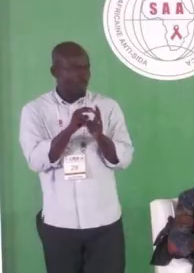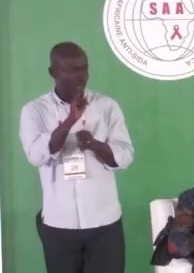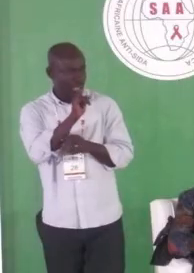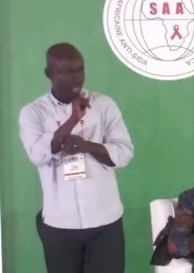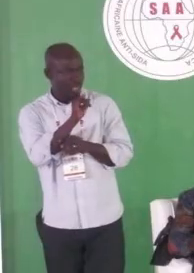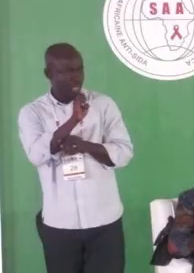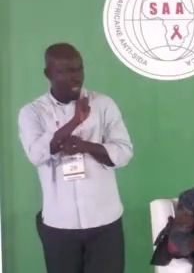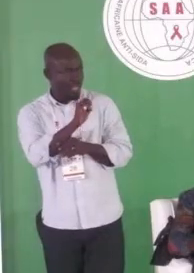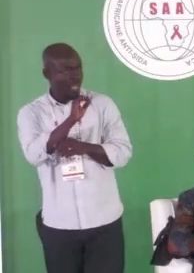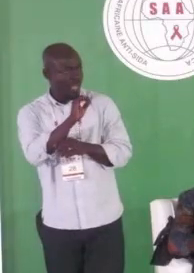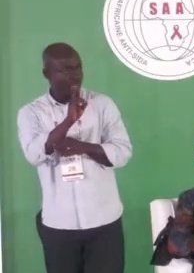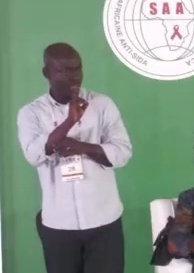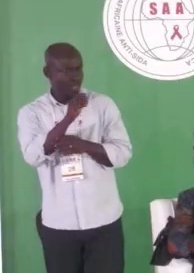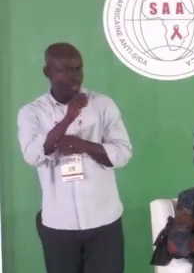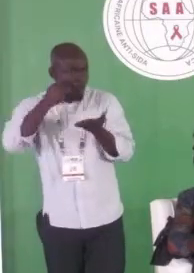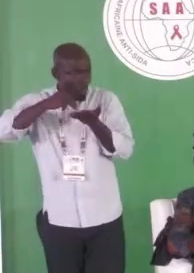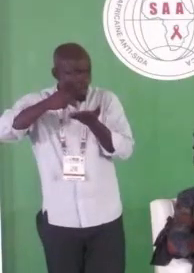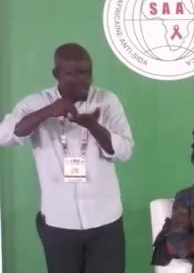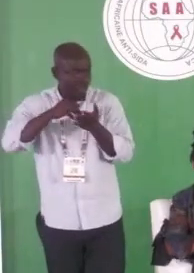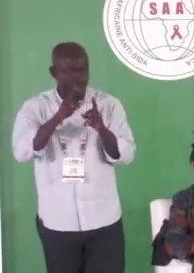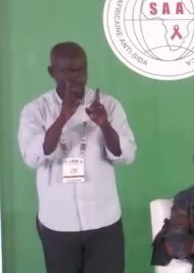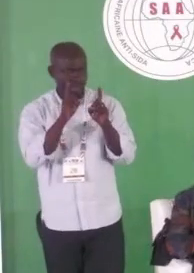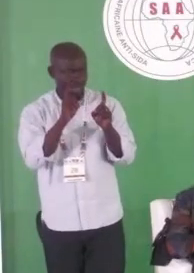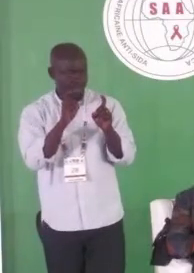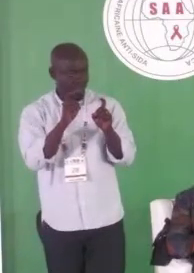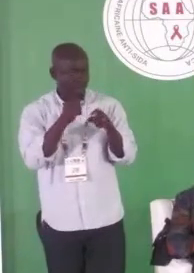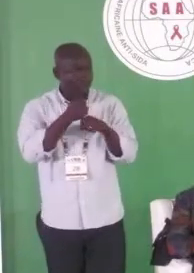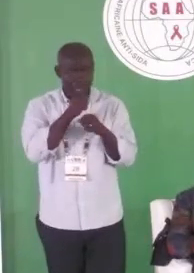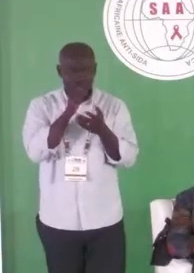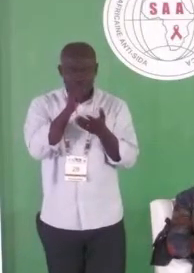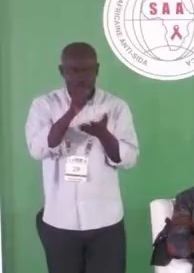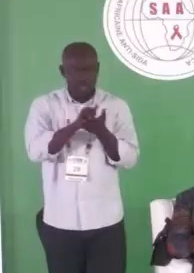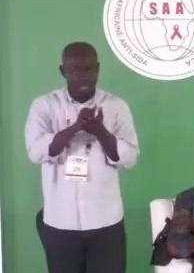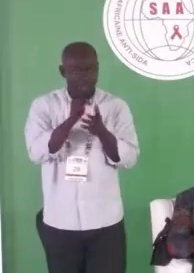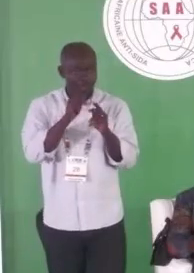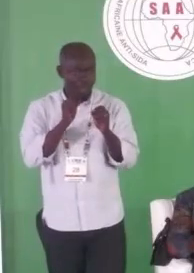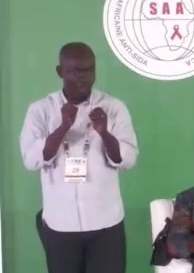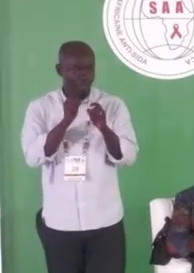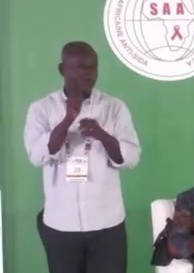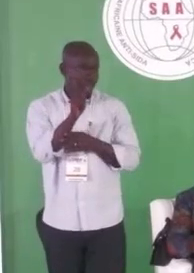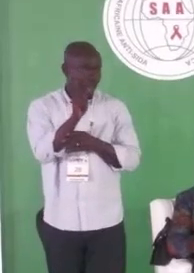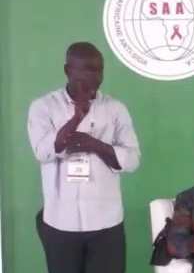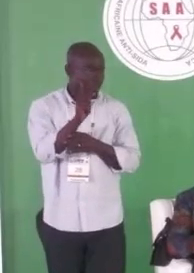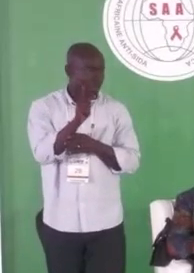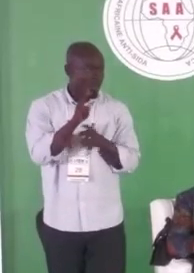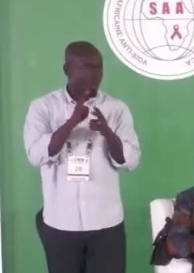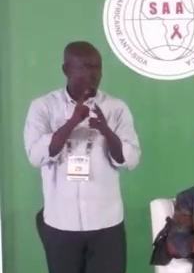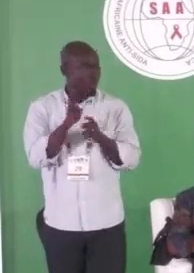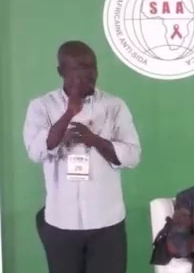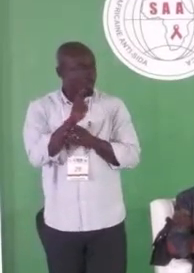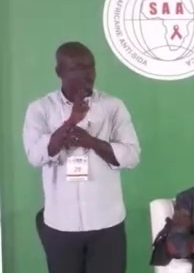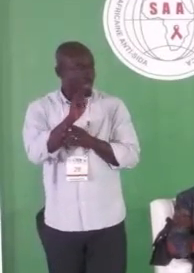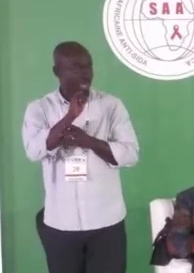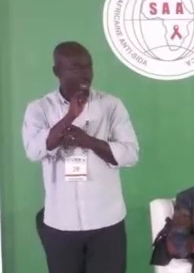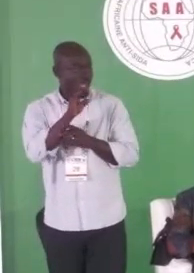monitoring, strengthening EID testing, making sure that people are followed up. We use EID champions,